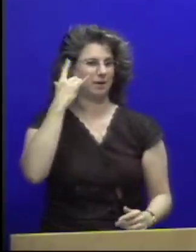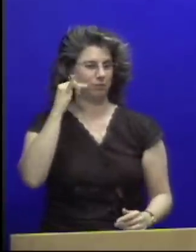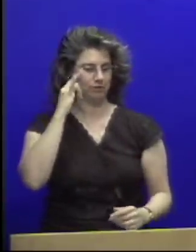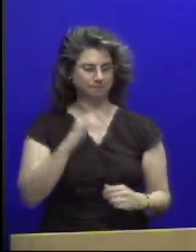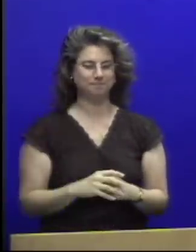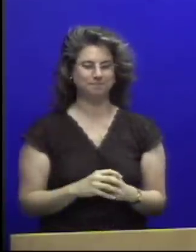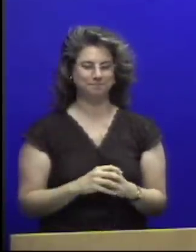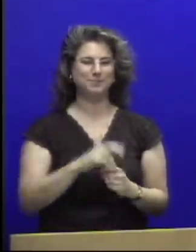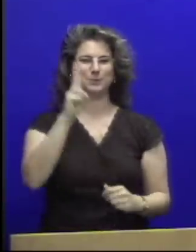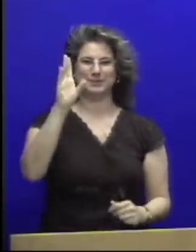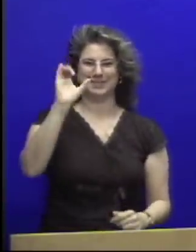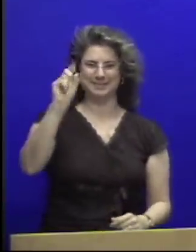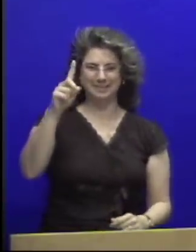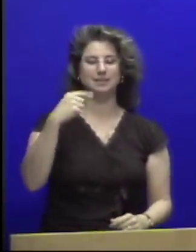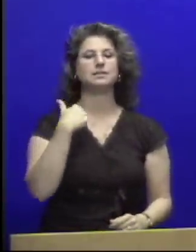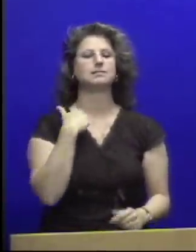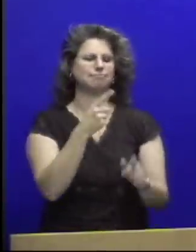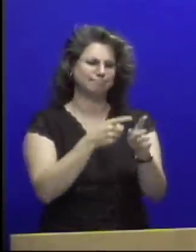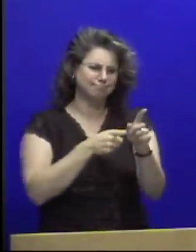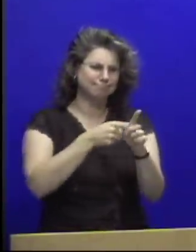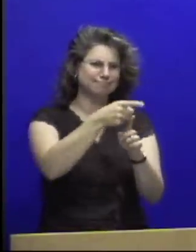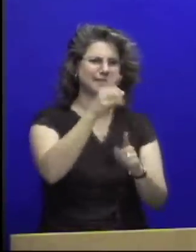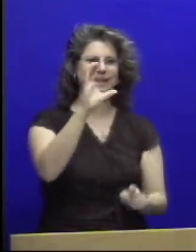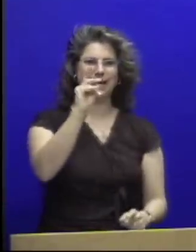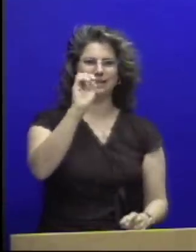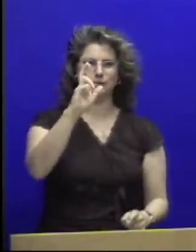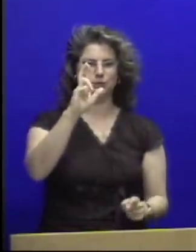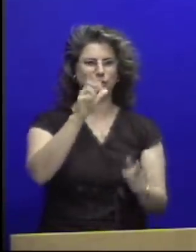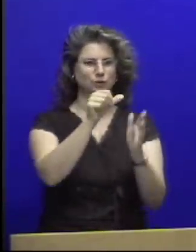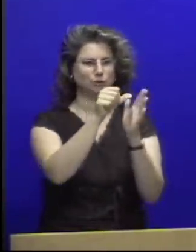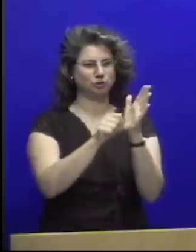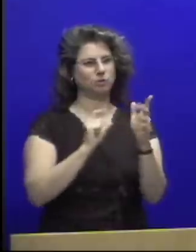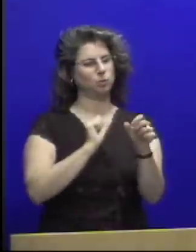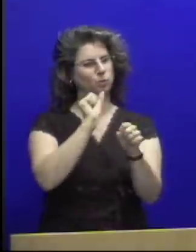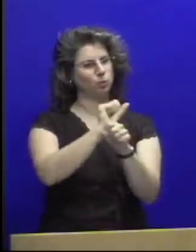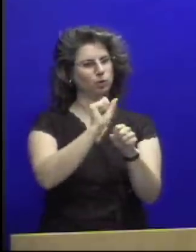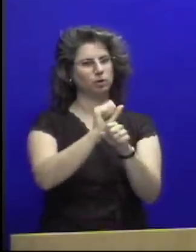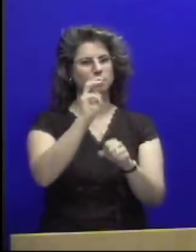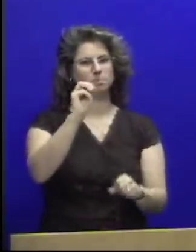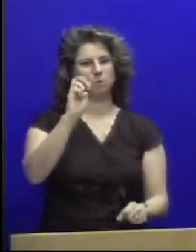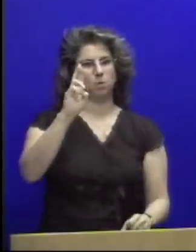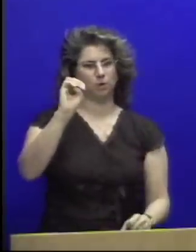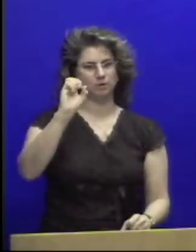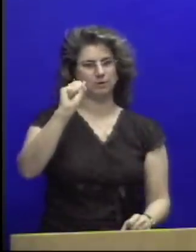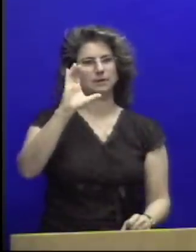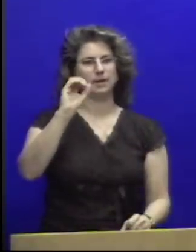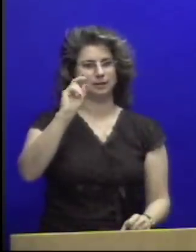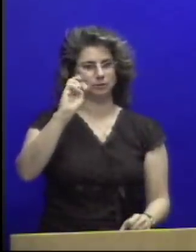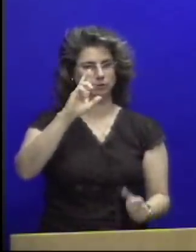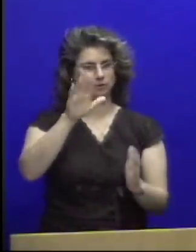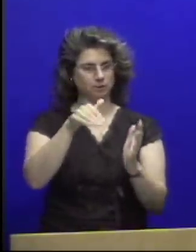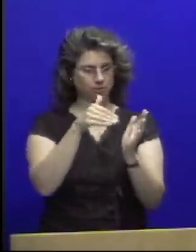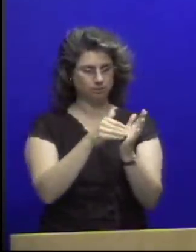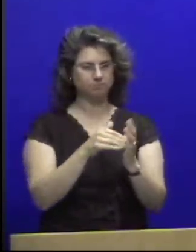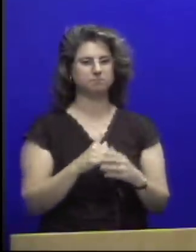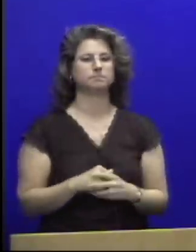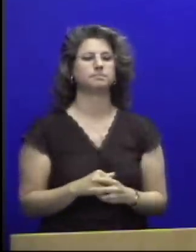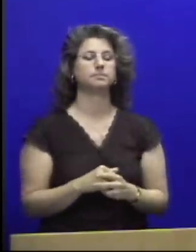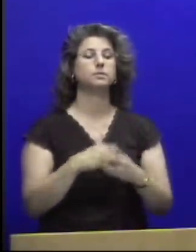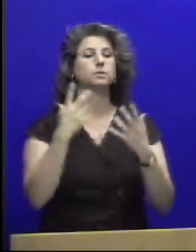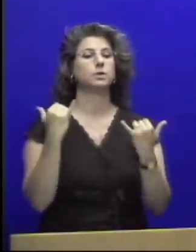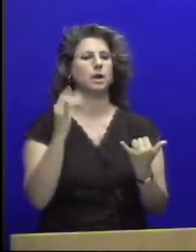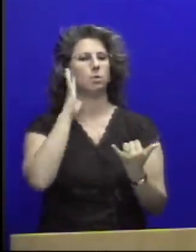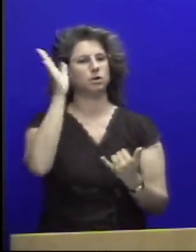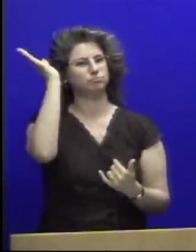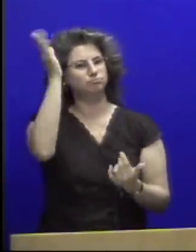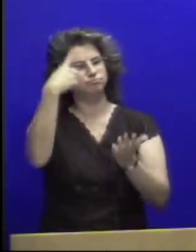special interest is in cancer surgery, and I primarily work at the UCSD Cancer Center. Today I'm going to be talking about